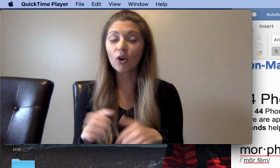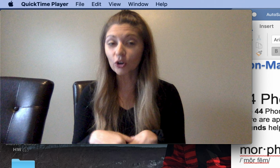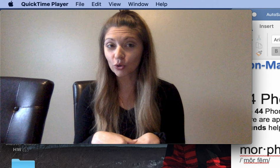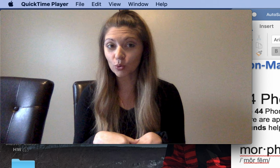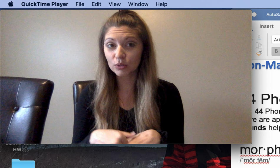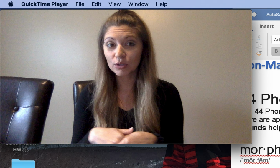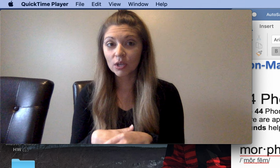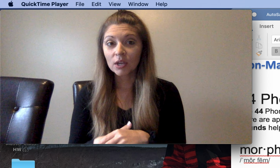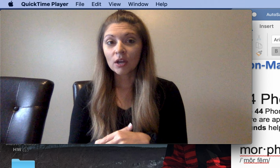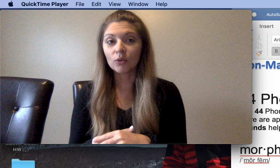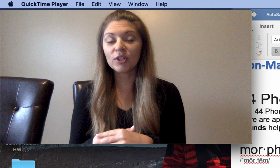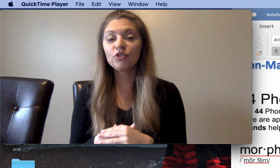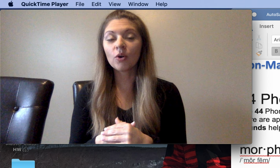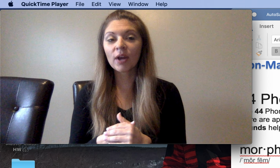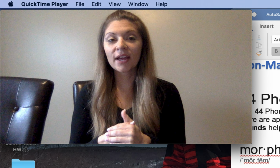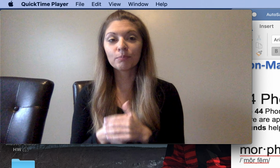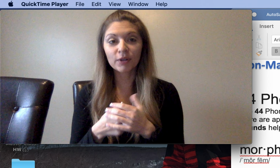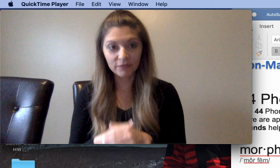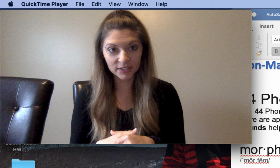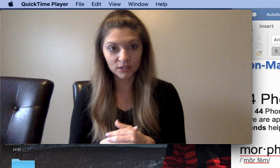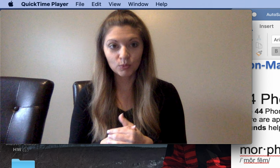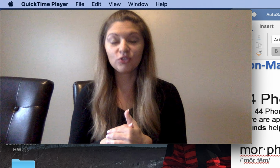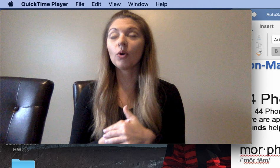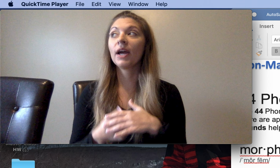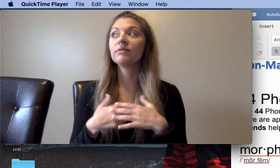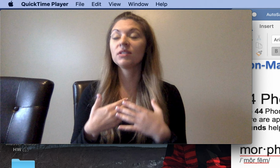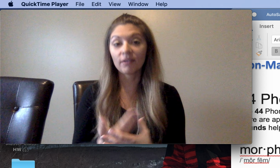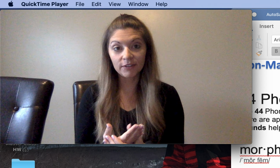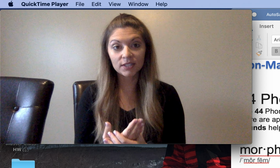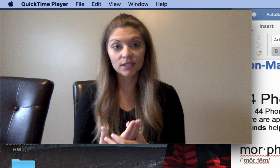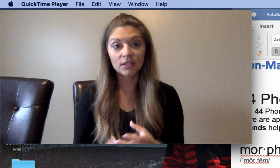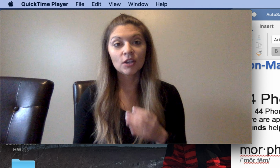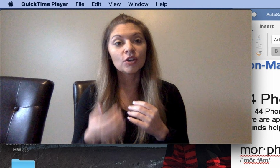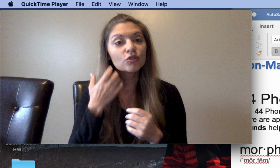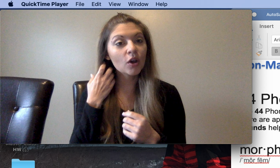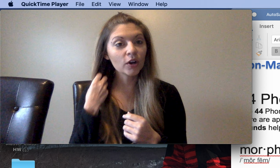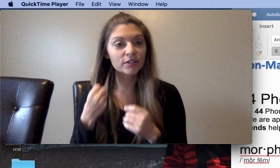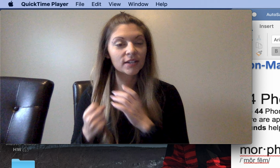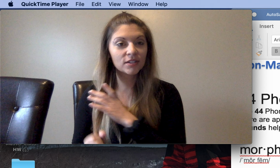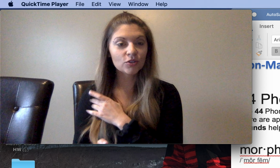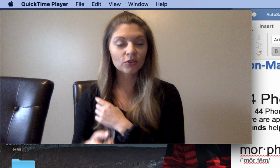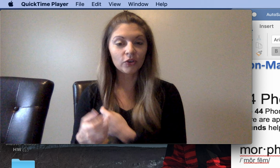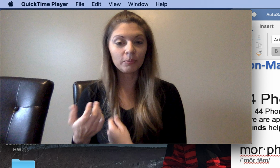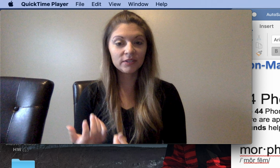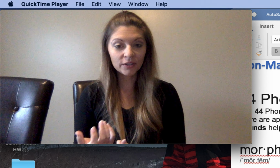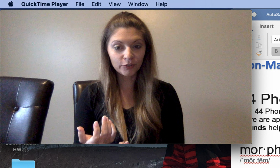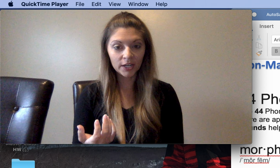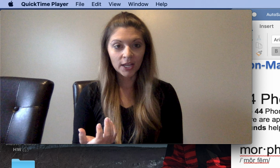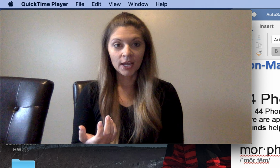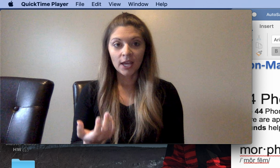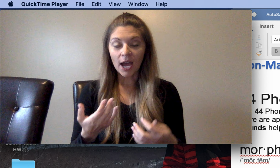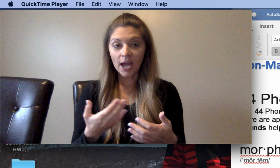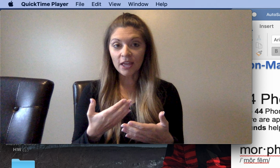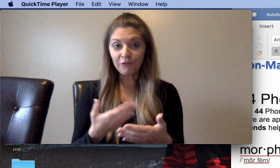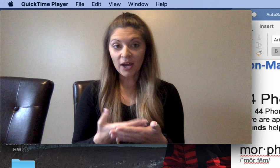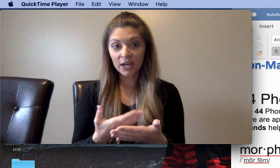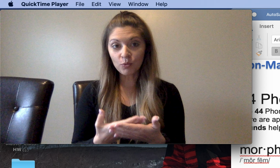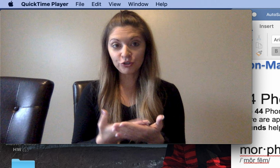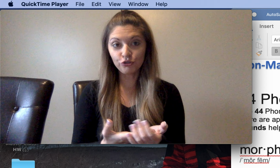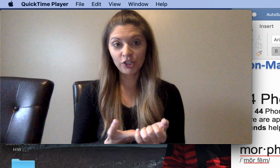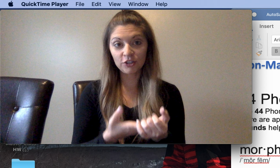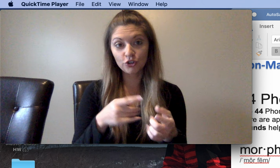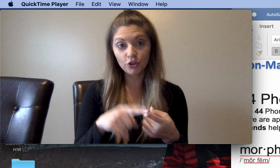have articles. We don't have prefixes. We don't have suffixes. So our sentences are a little bit different. If